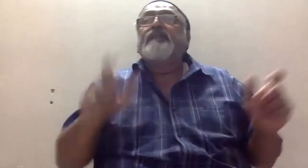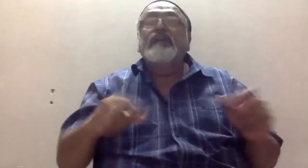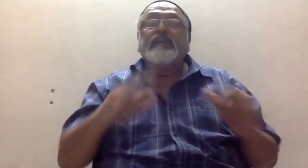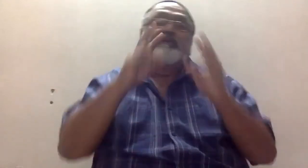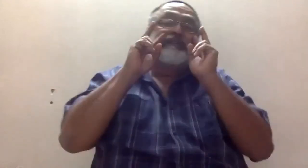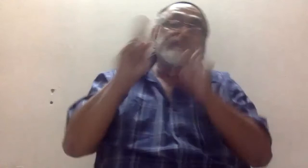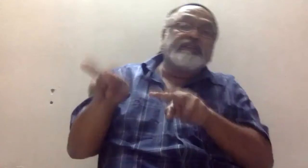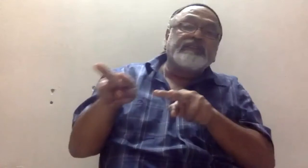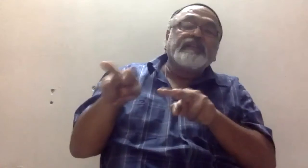important.